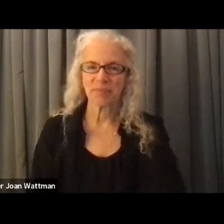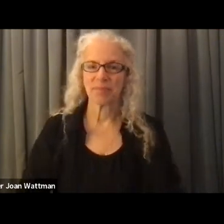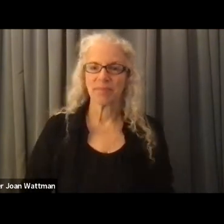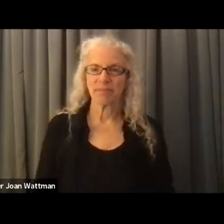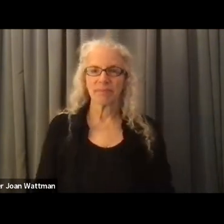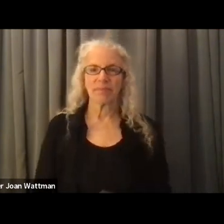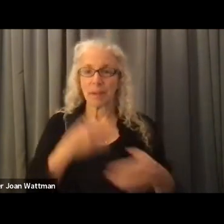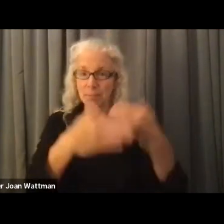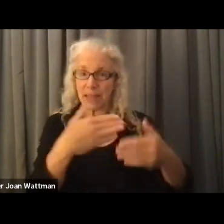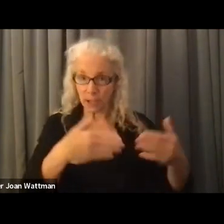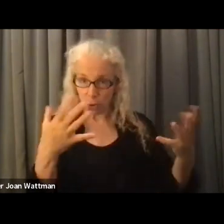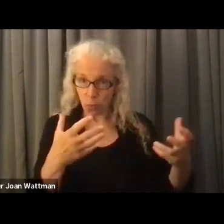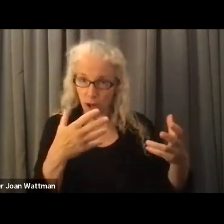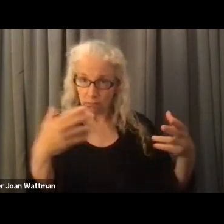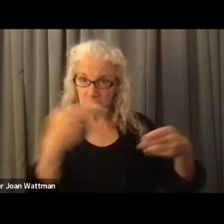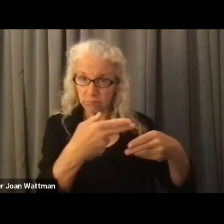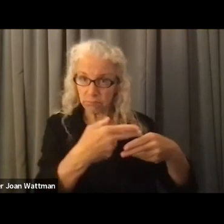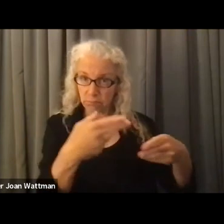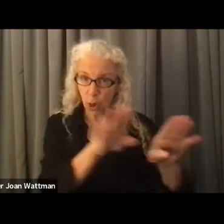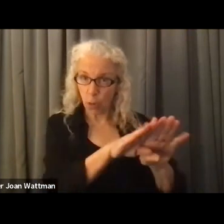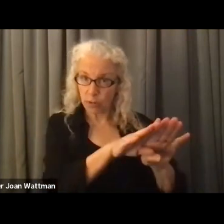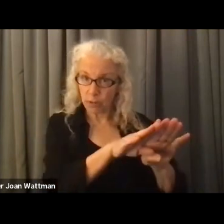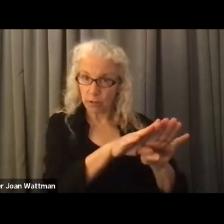Shall I close the shared screen?